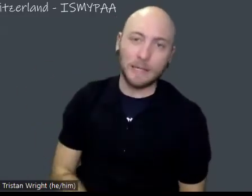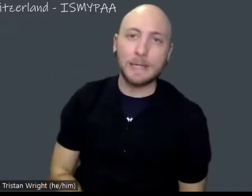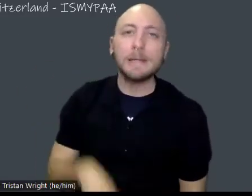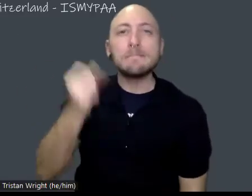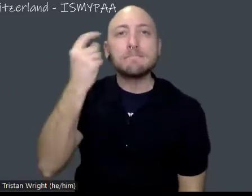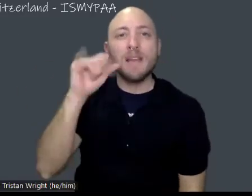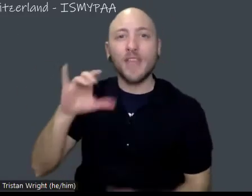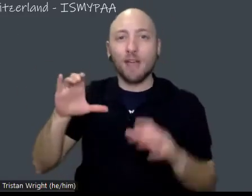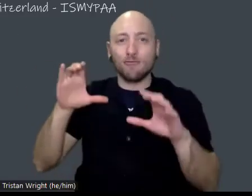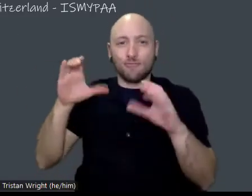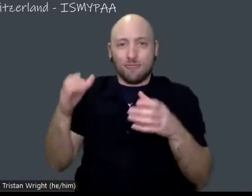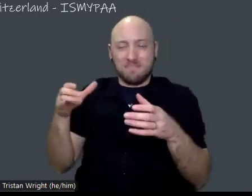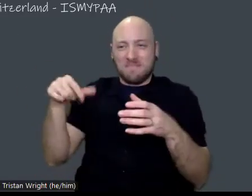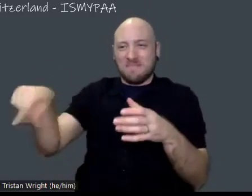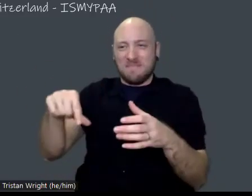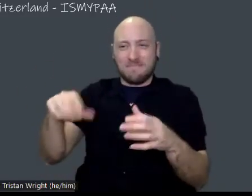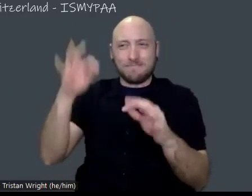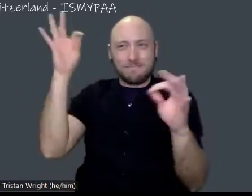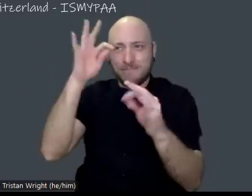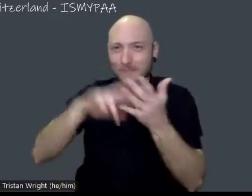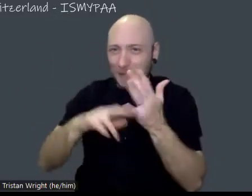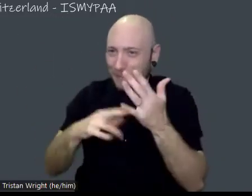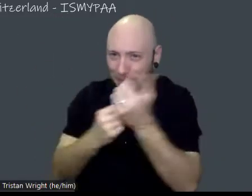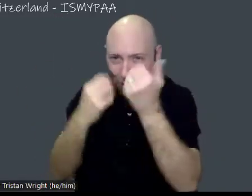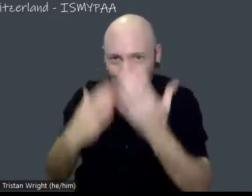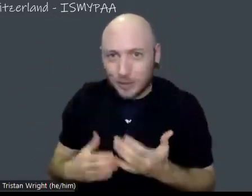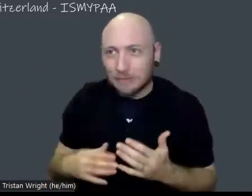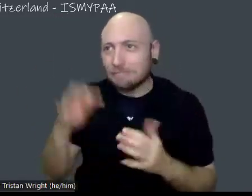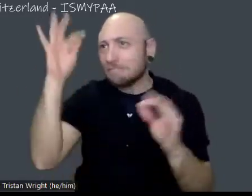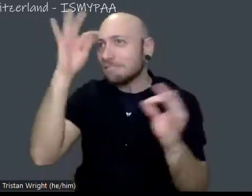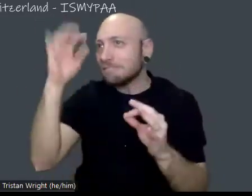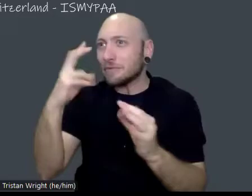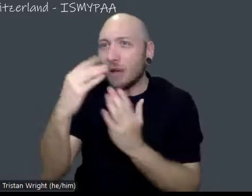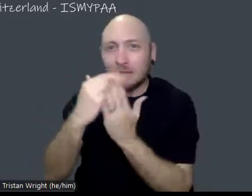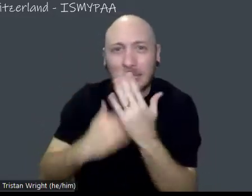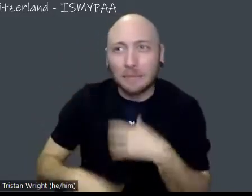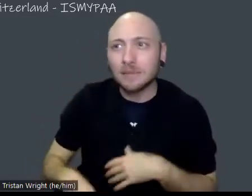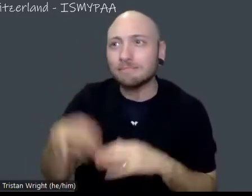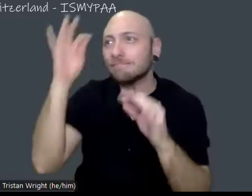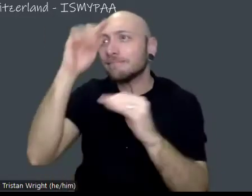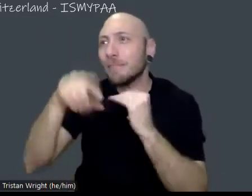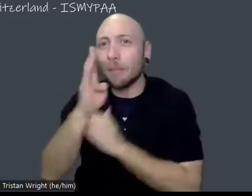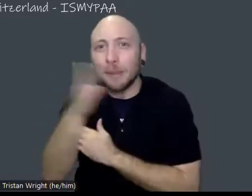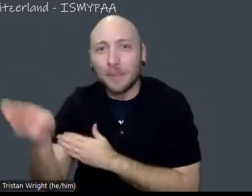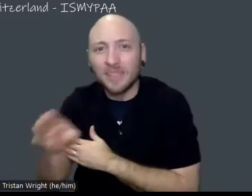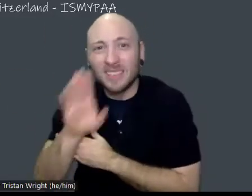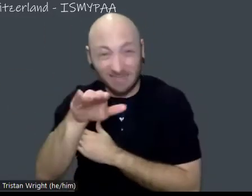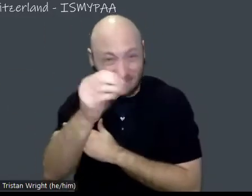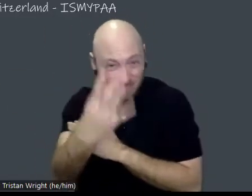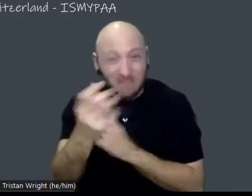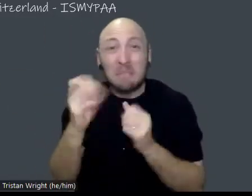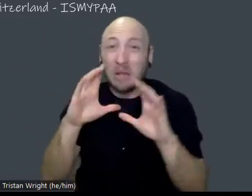they have no clue what sponsoring is. They have no clue what the steps work on the big book is, unfortunately, and there are a lot of groups like